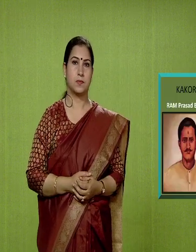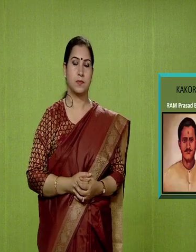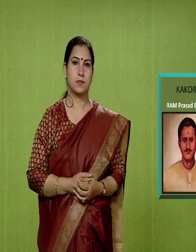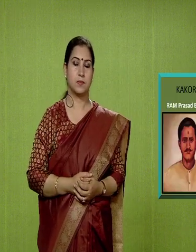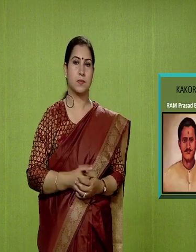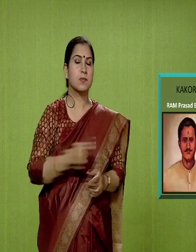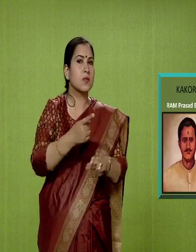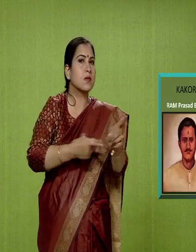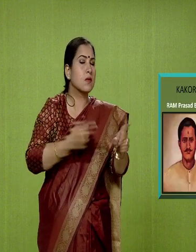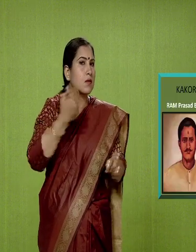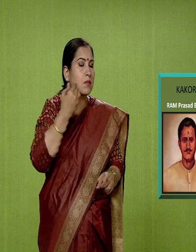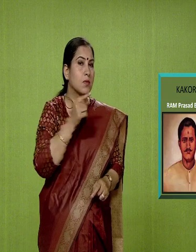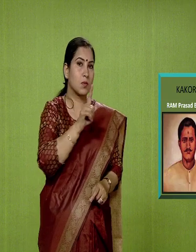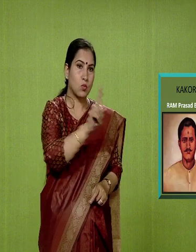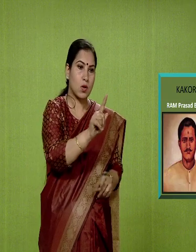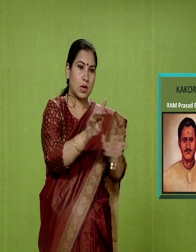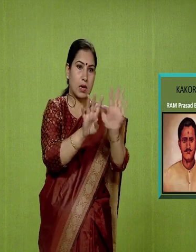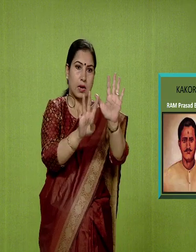In the year 1925,